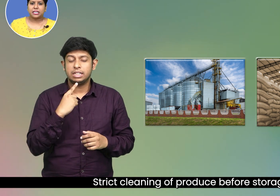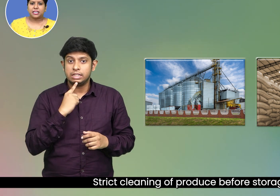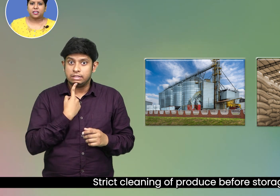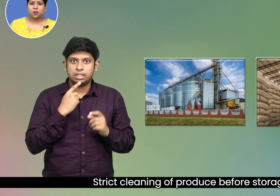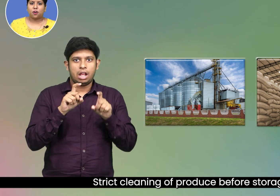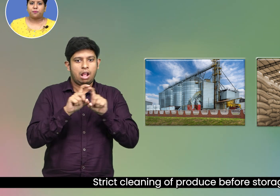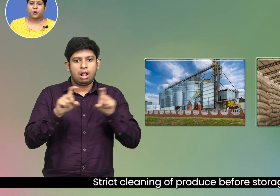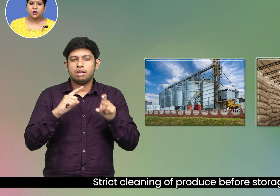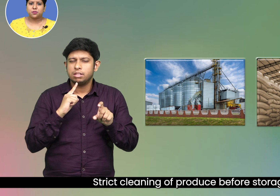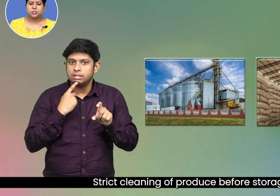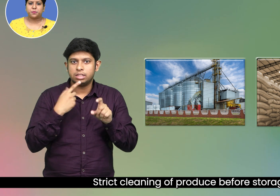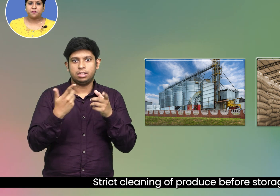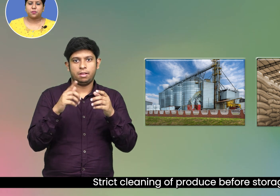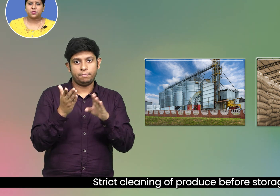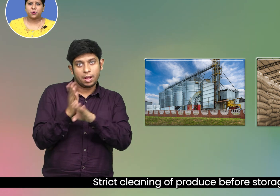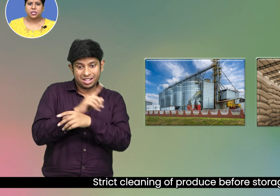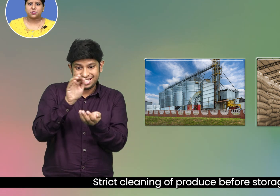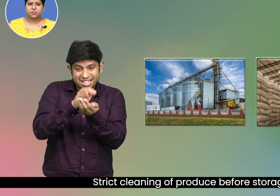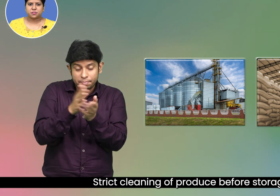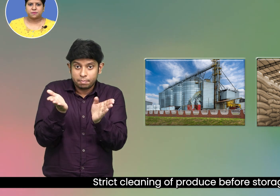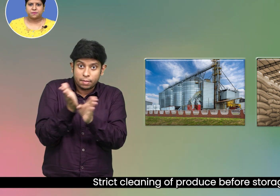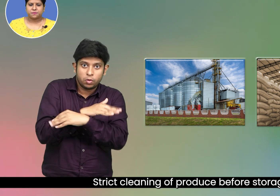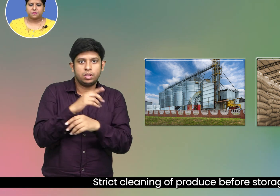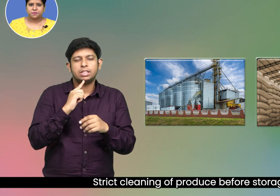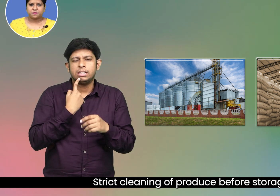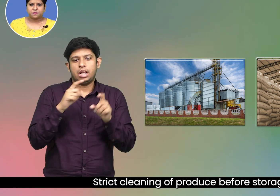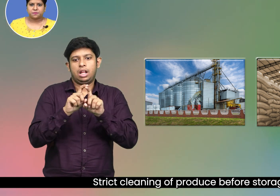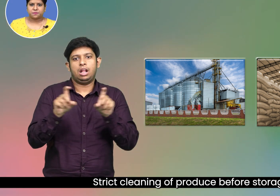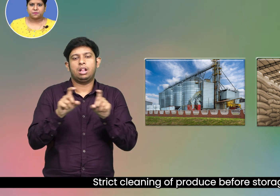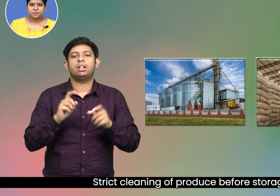strict cleaning of produce before storage,